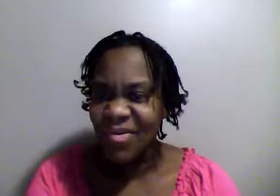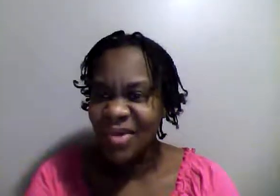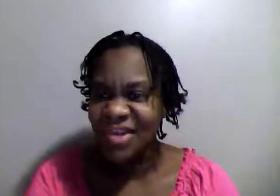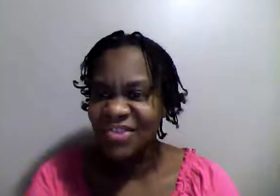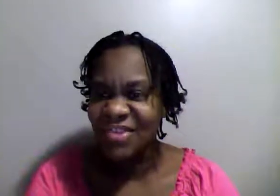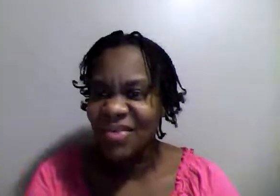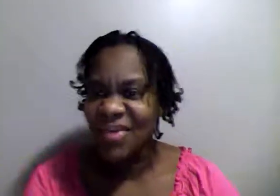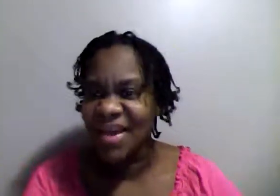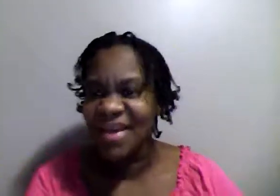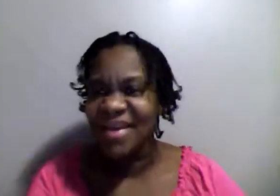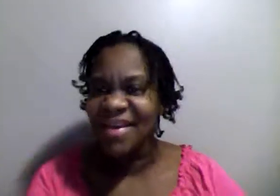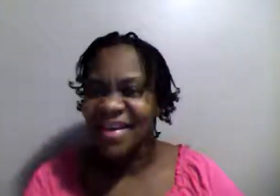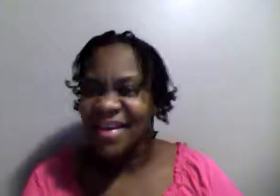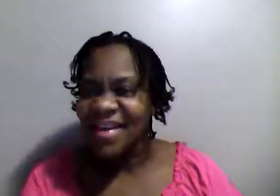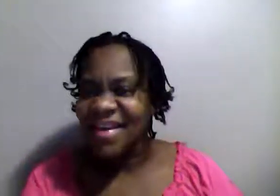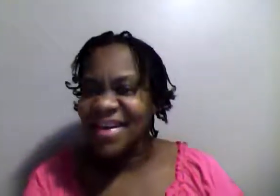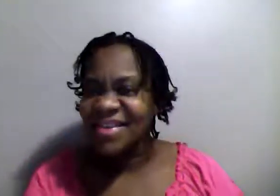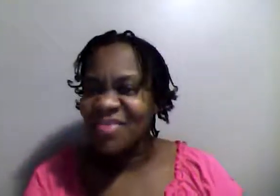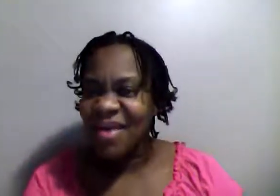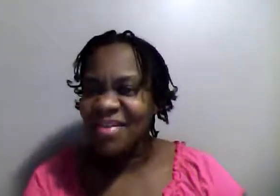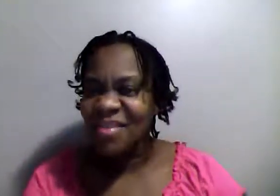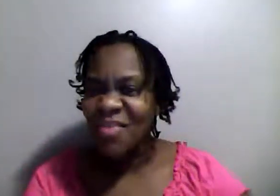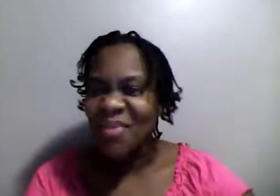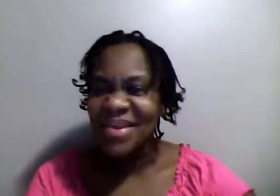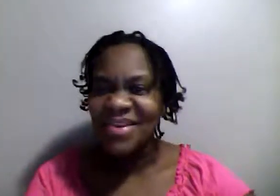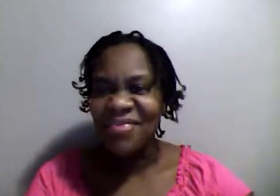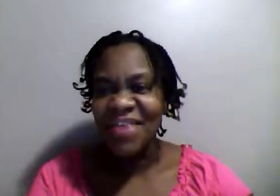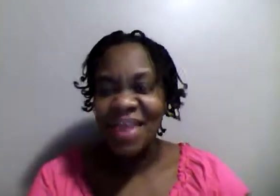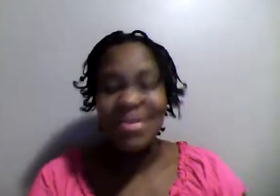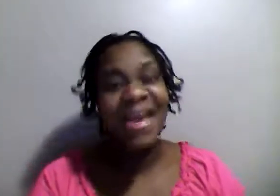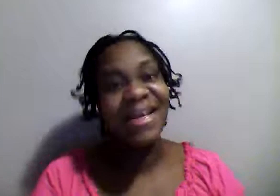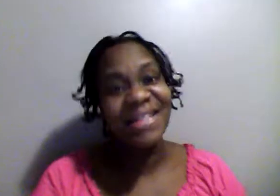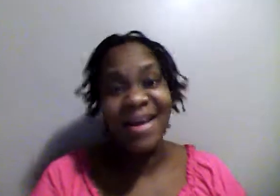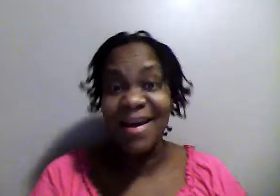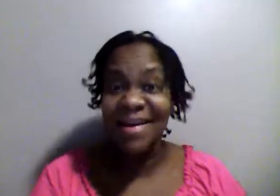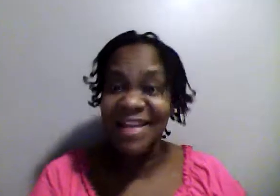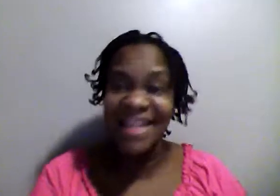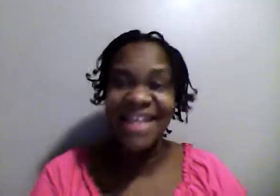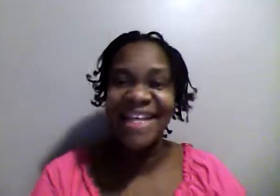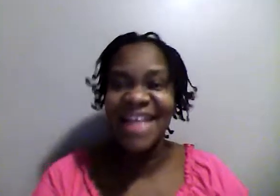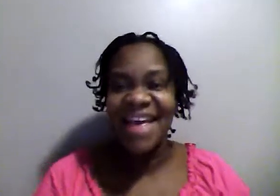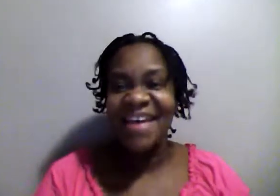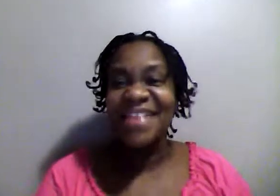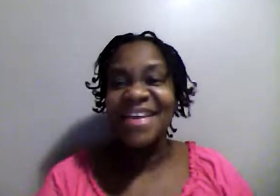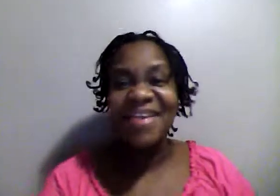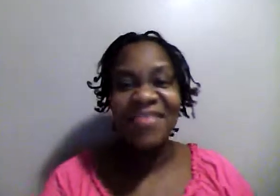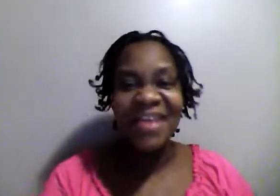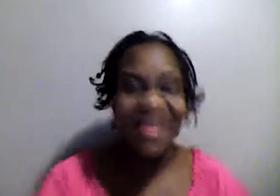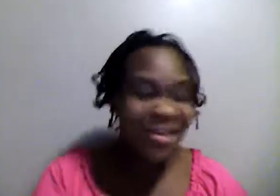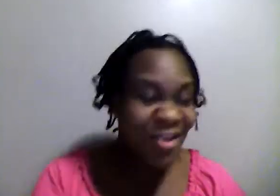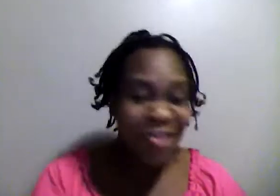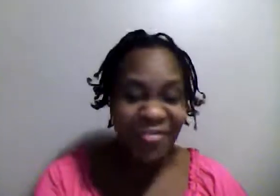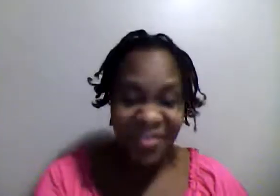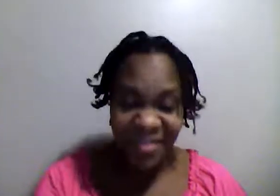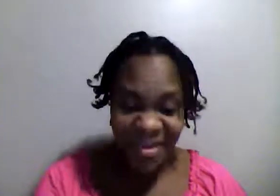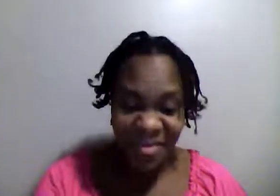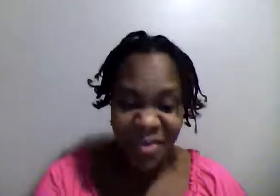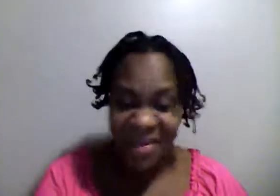Only string. Okay. Kids want their moment of fame. Yes, they definitely loved their moment of